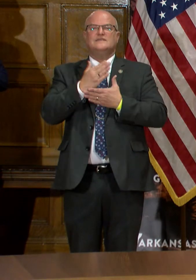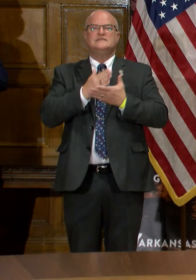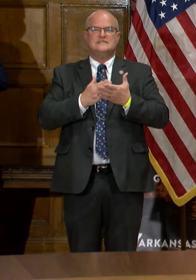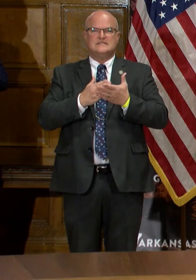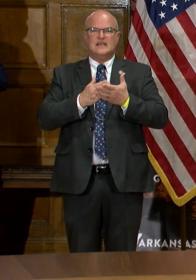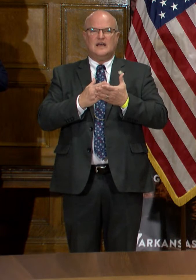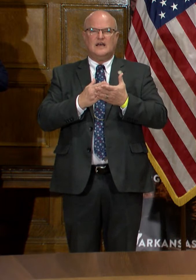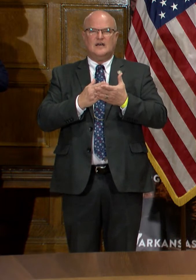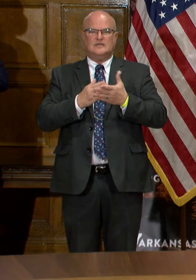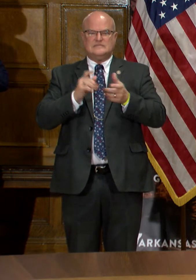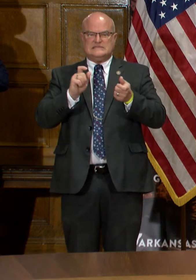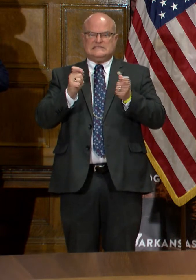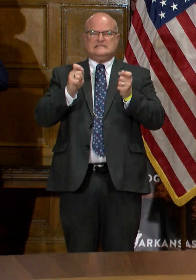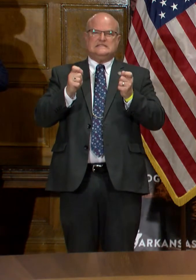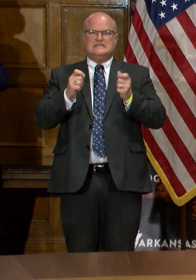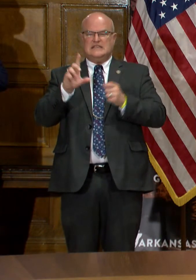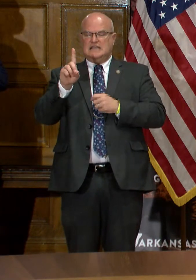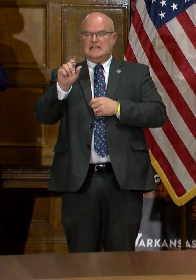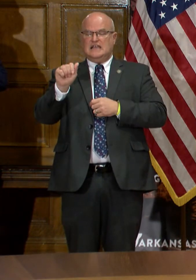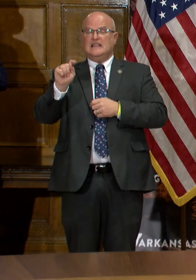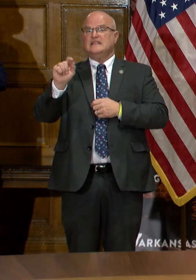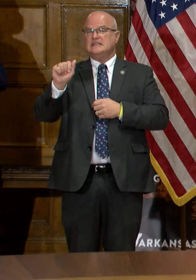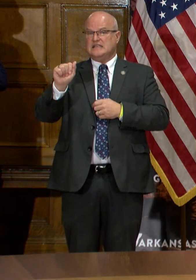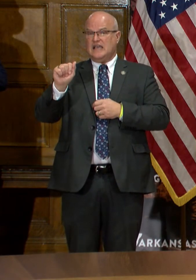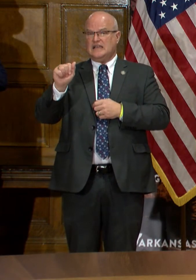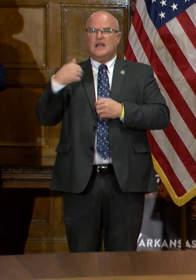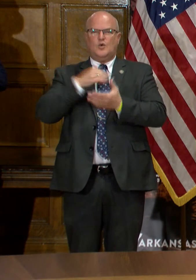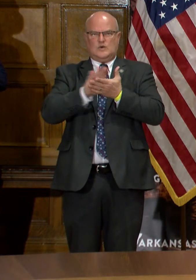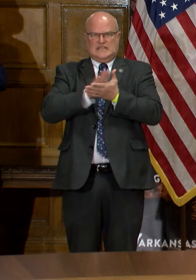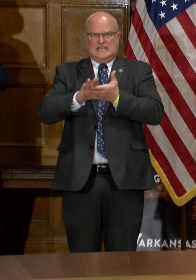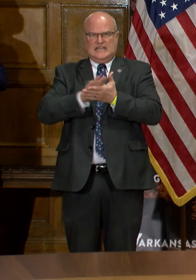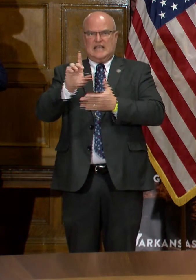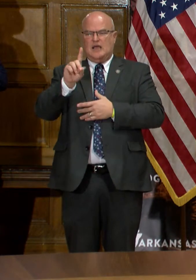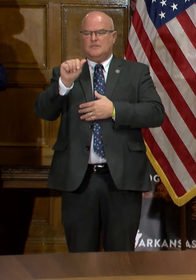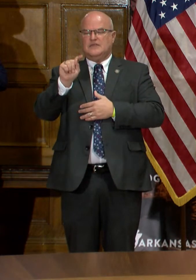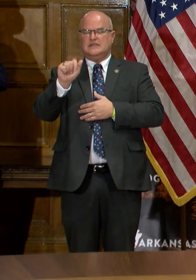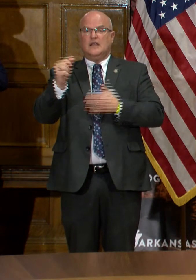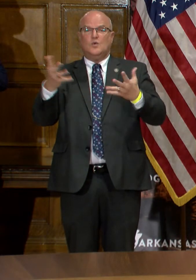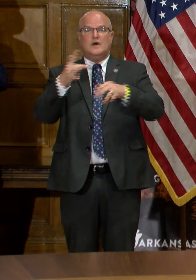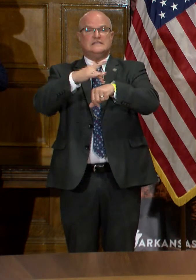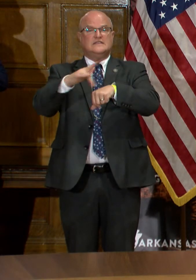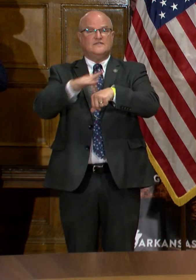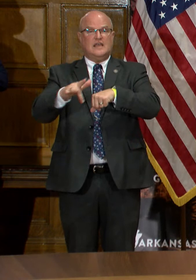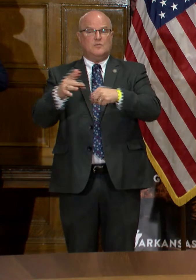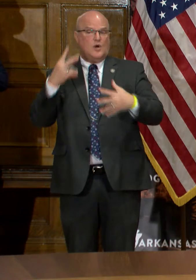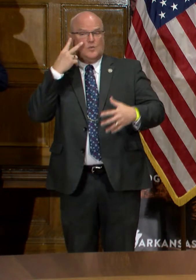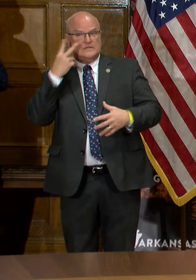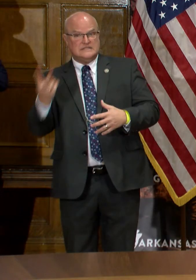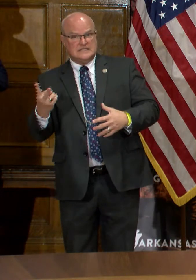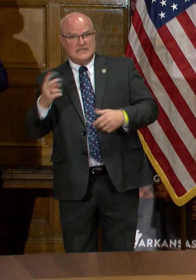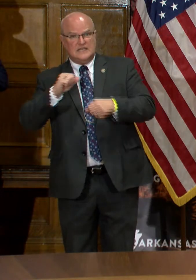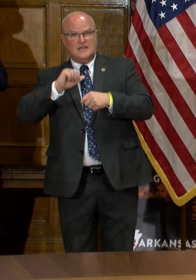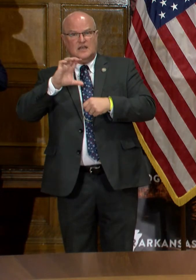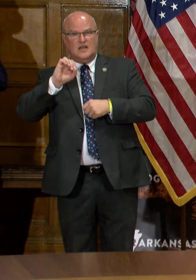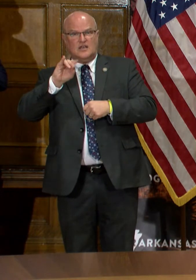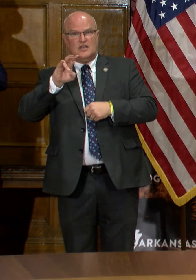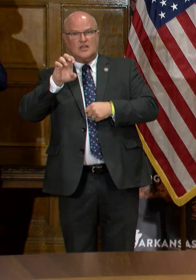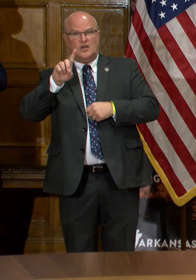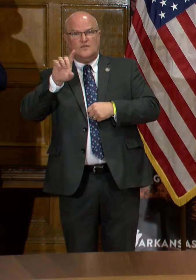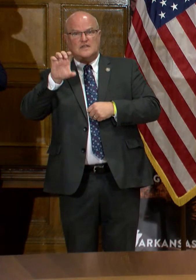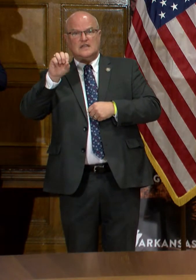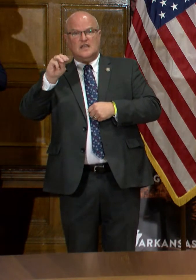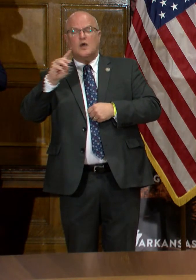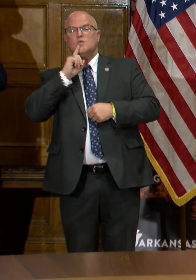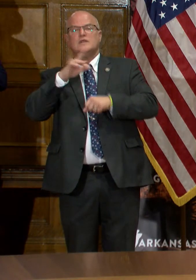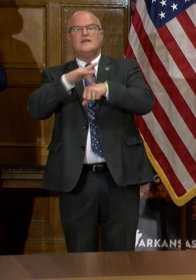some glitches in terms of the data, and we're cleaning up the data so that what's available and what we see on COVID-COM is actually what is